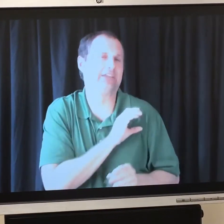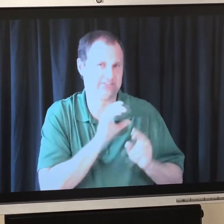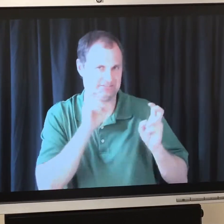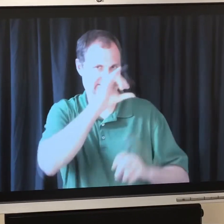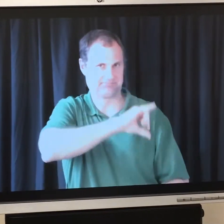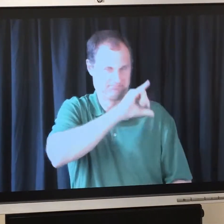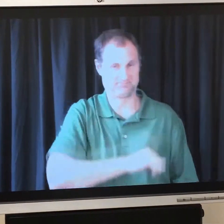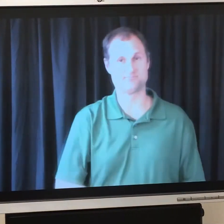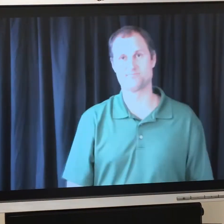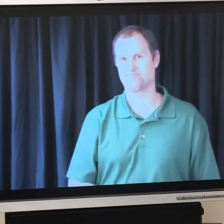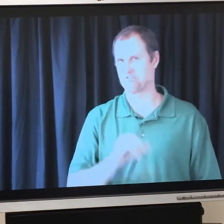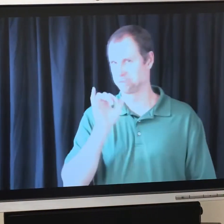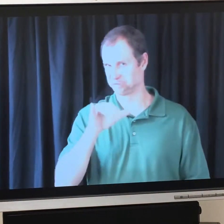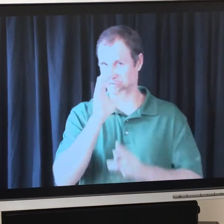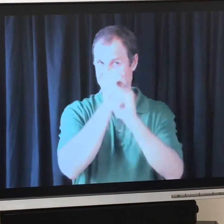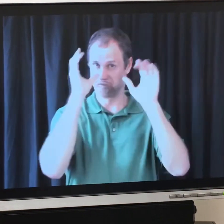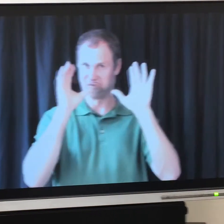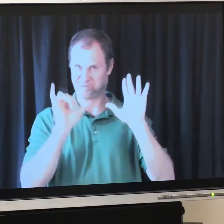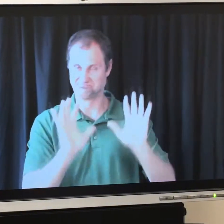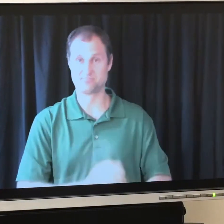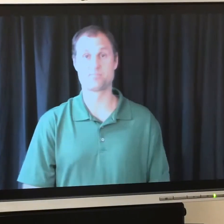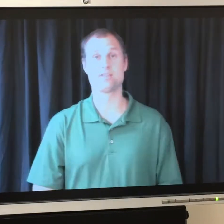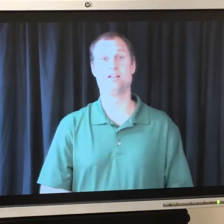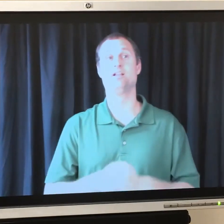their characteristic. They're unstable.